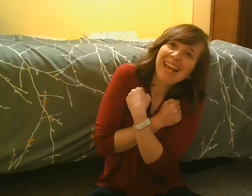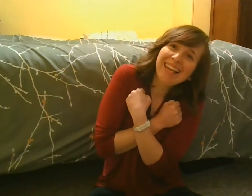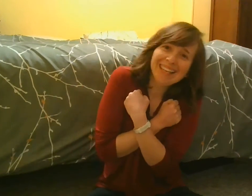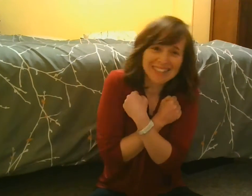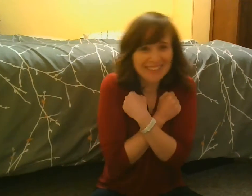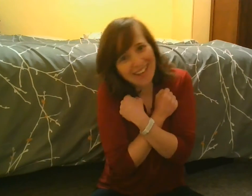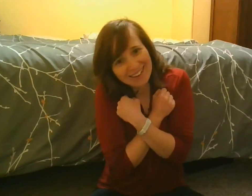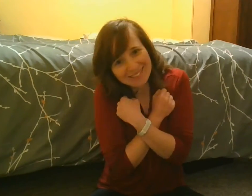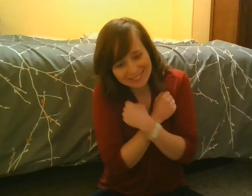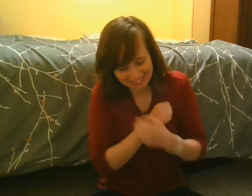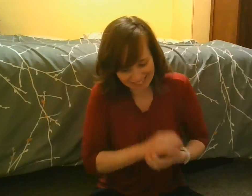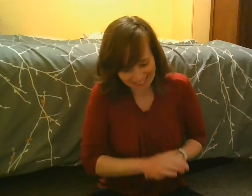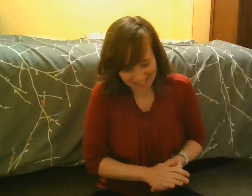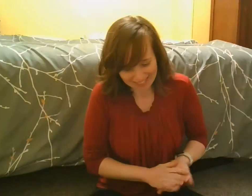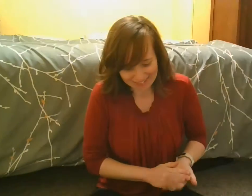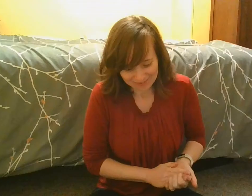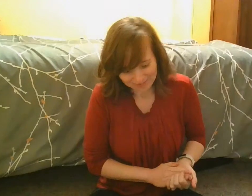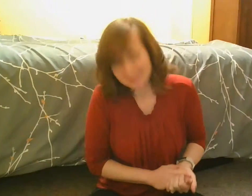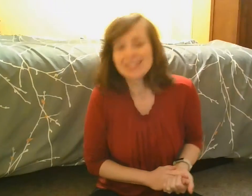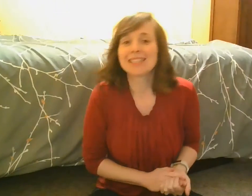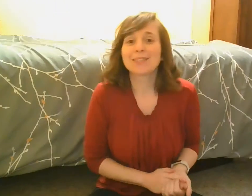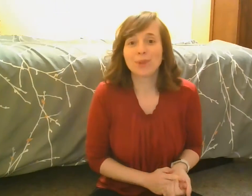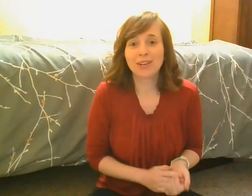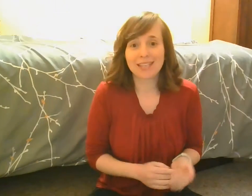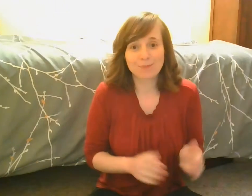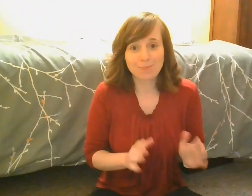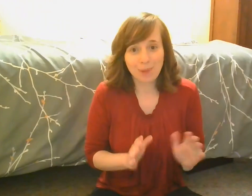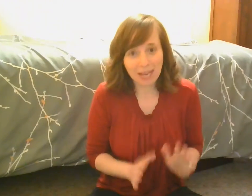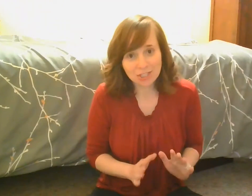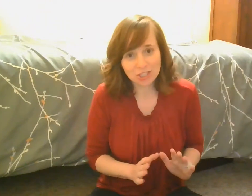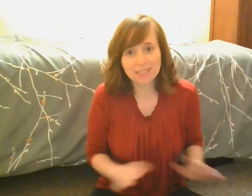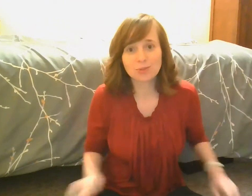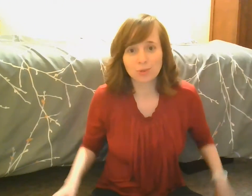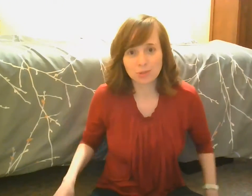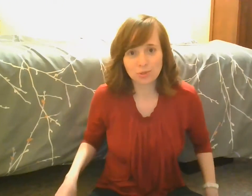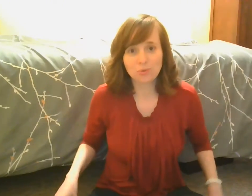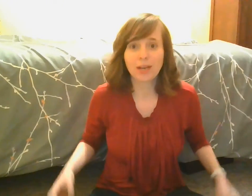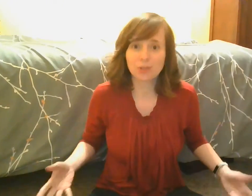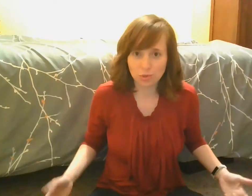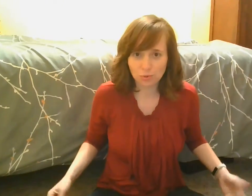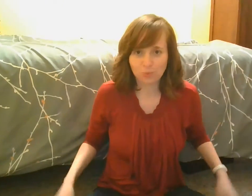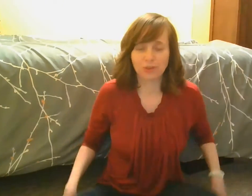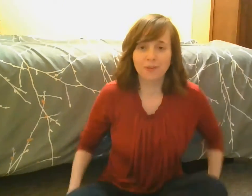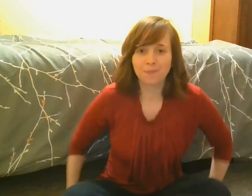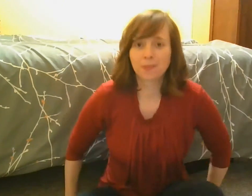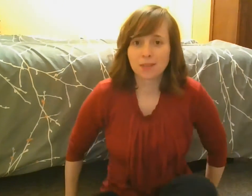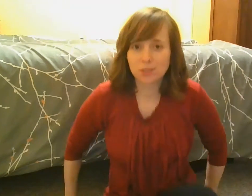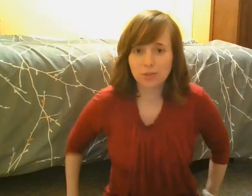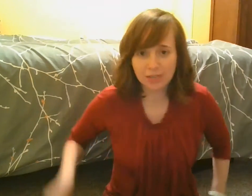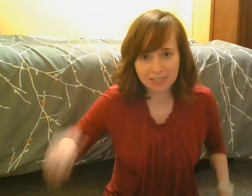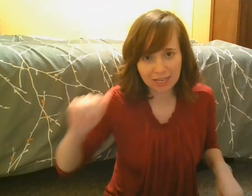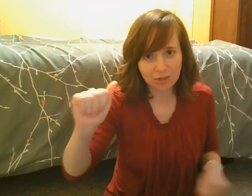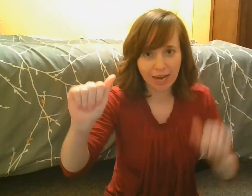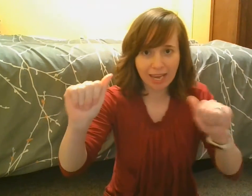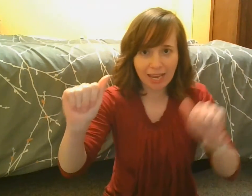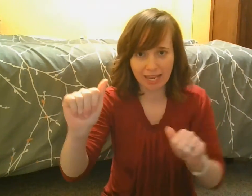Yay, love. This one is patient or to endure. So you're going to take your A